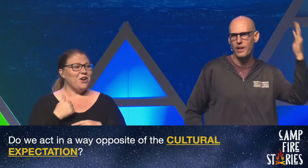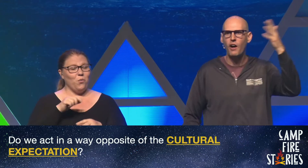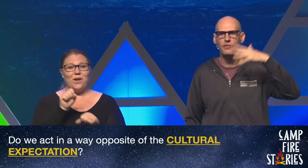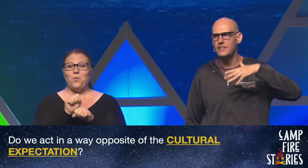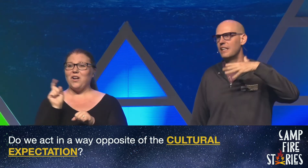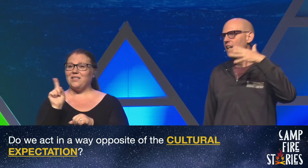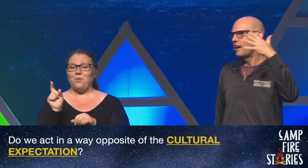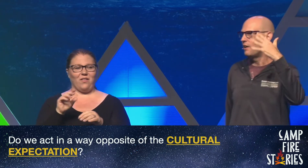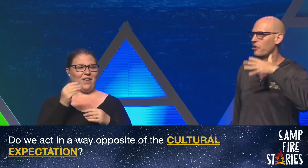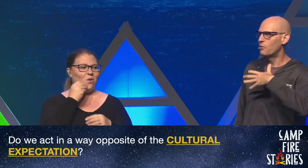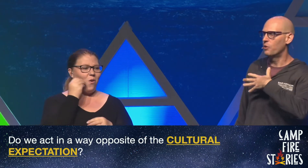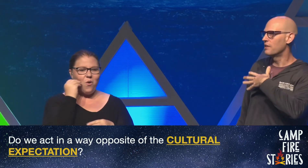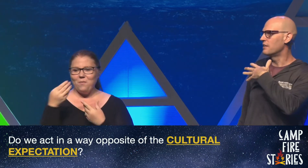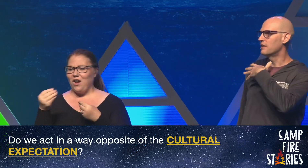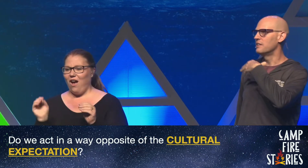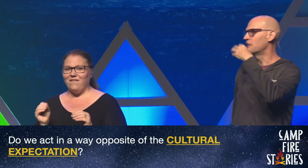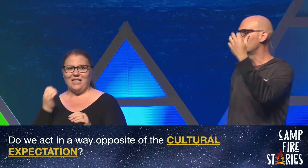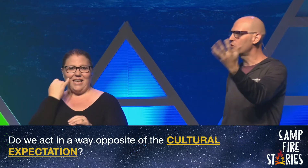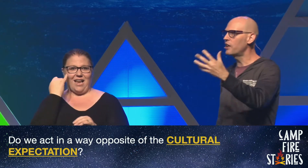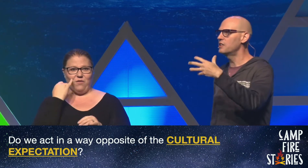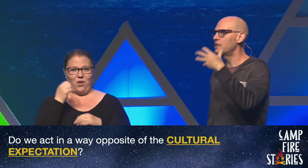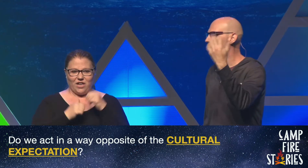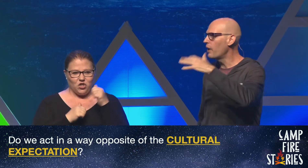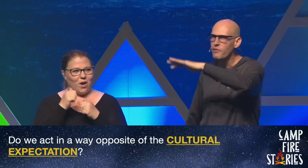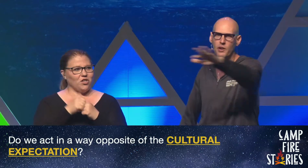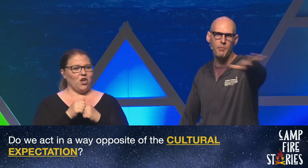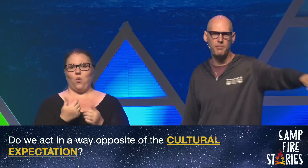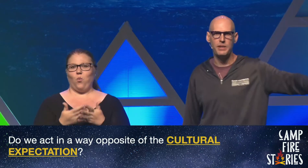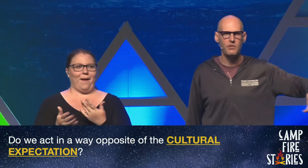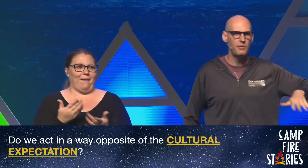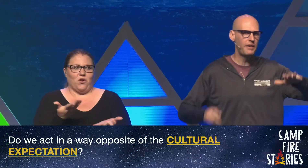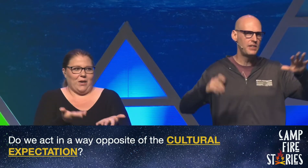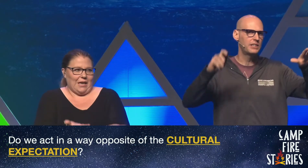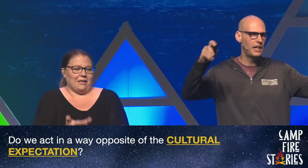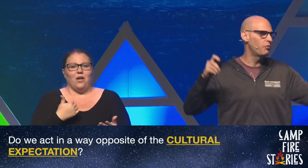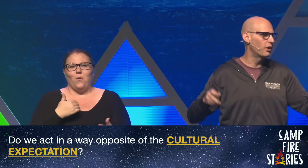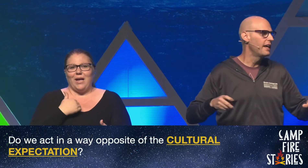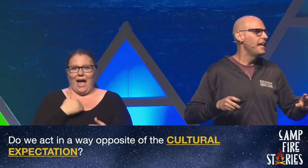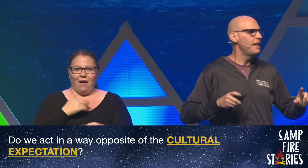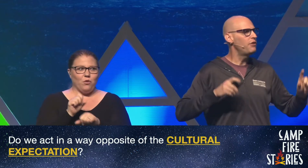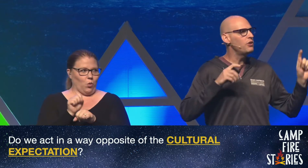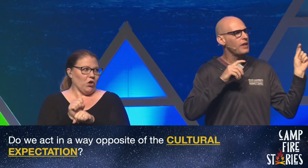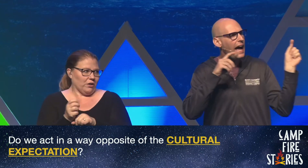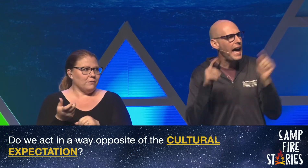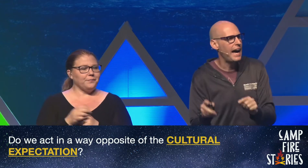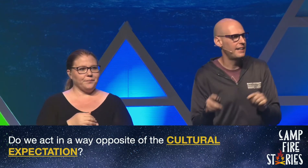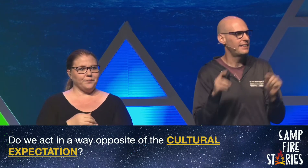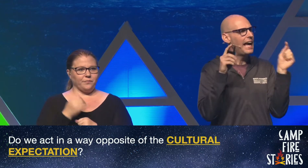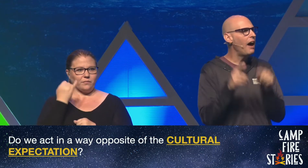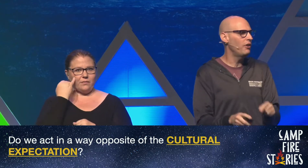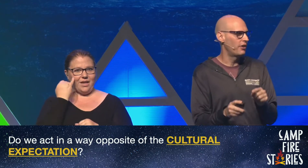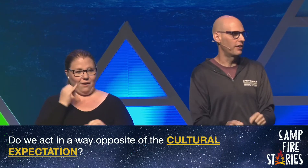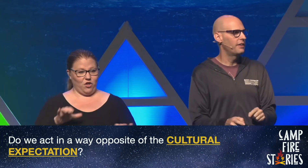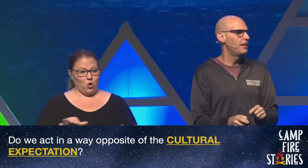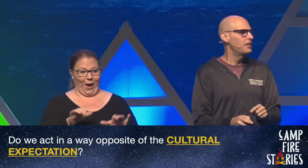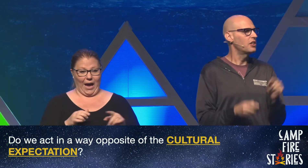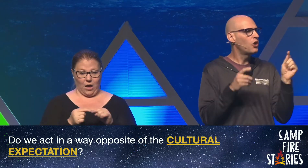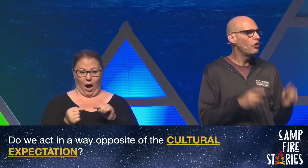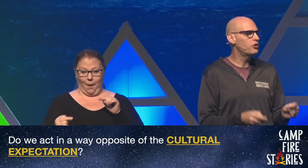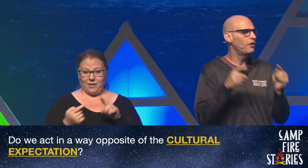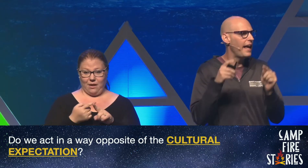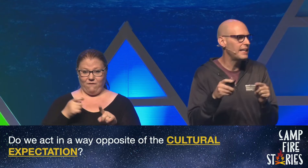home, an office, whether we're in the construction, like whatever it might be, right? We have this kind of work. If you act counter